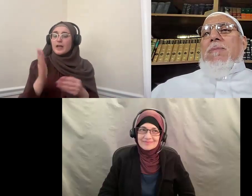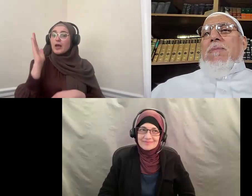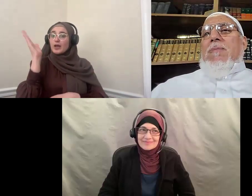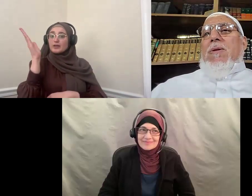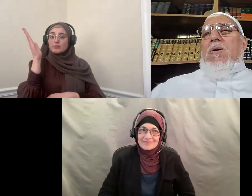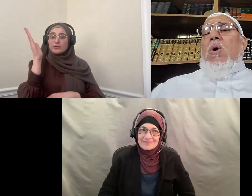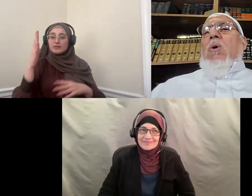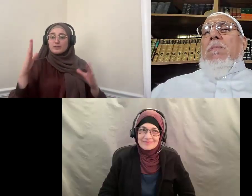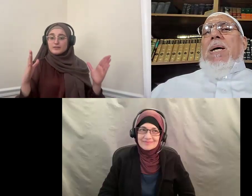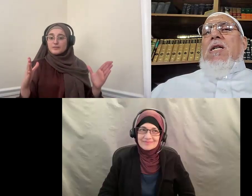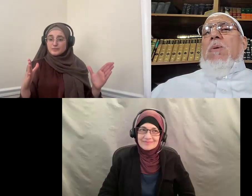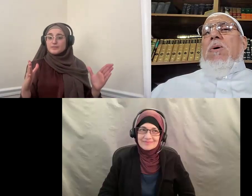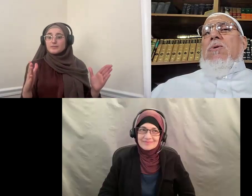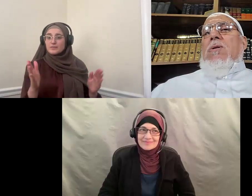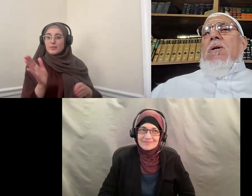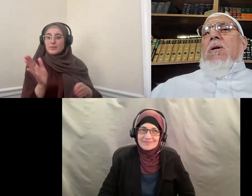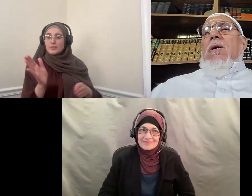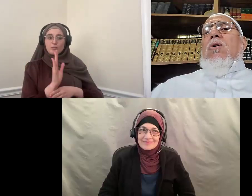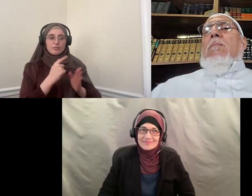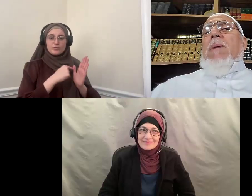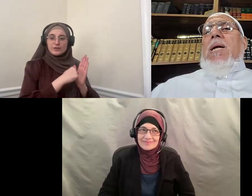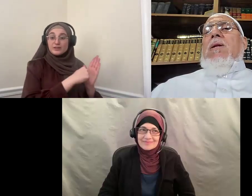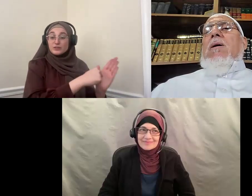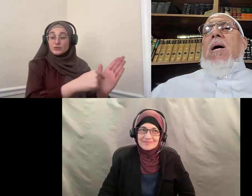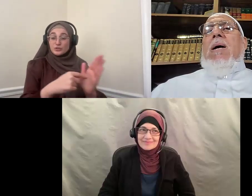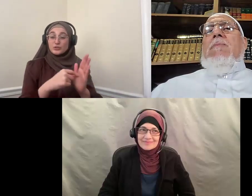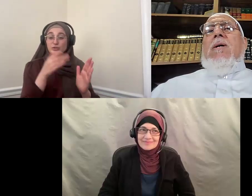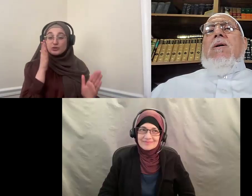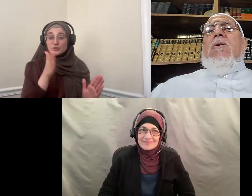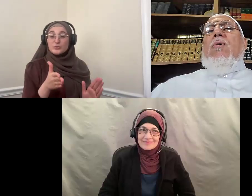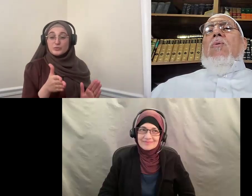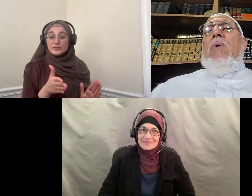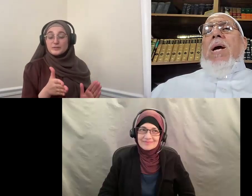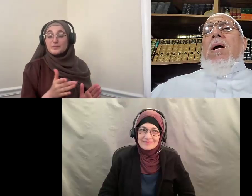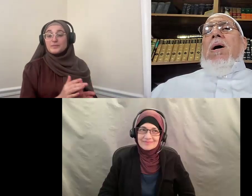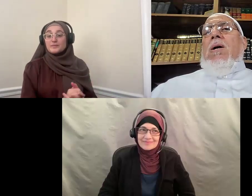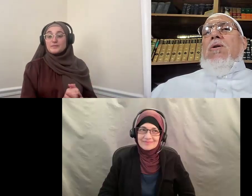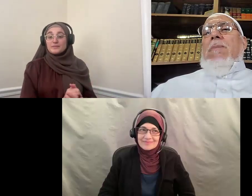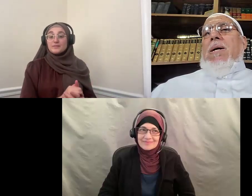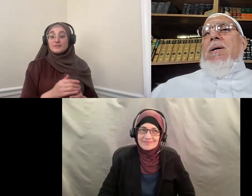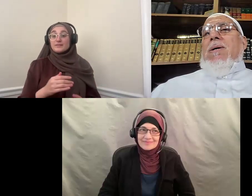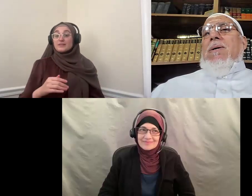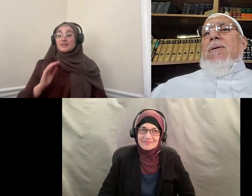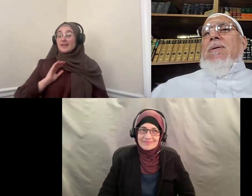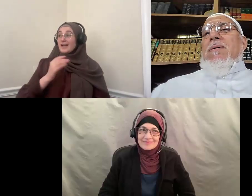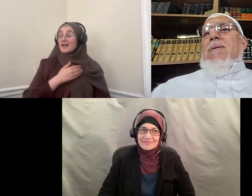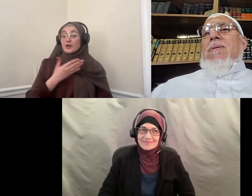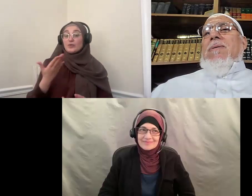judgment? We will be exposed, committing the crimes we are committing.